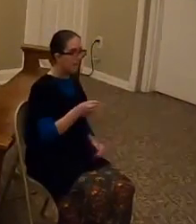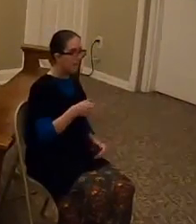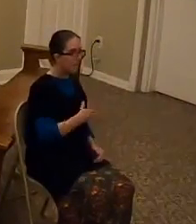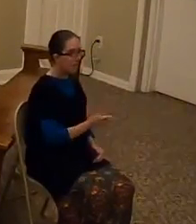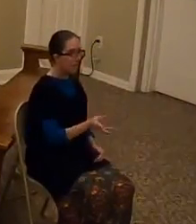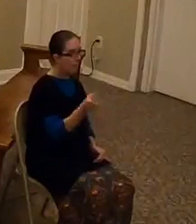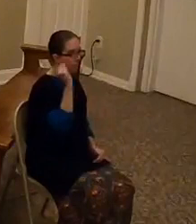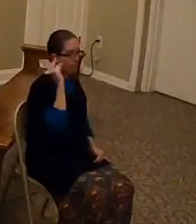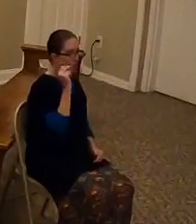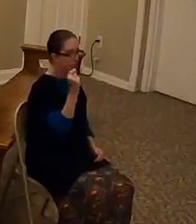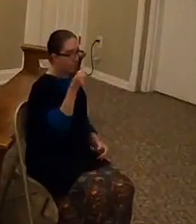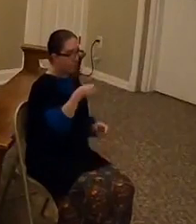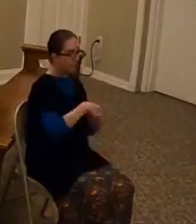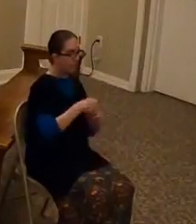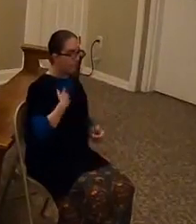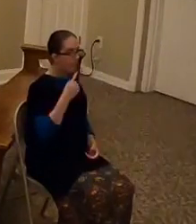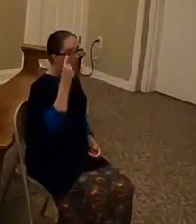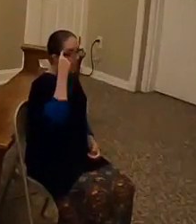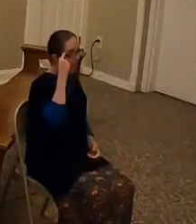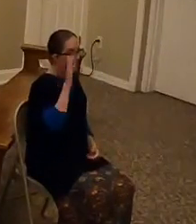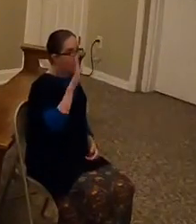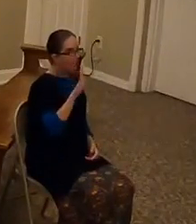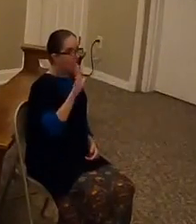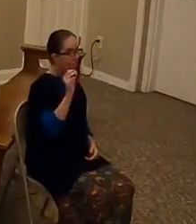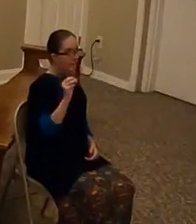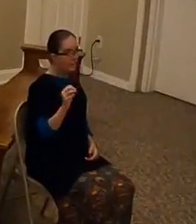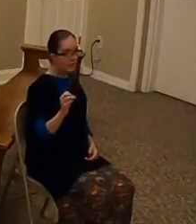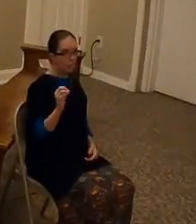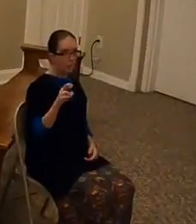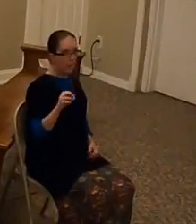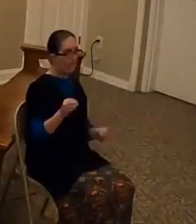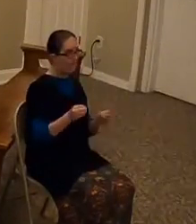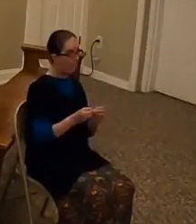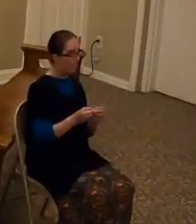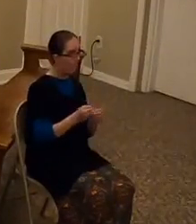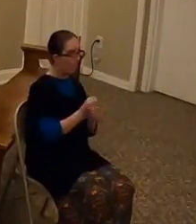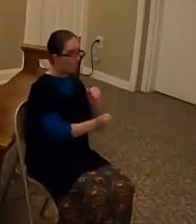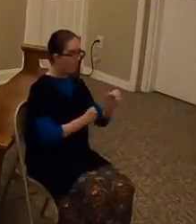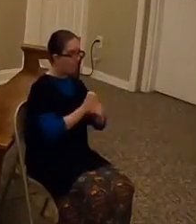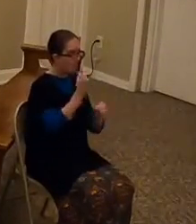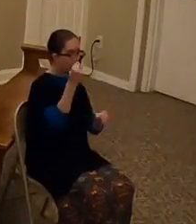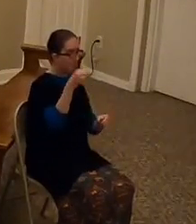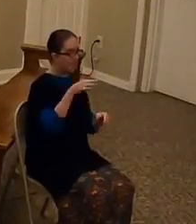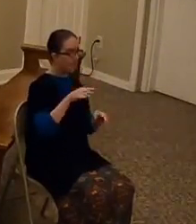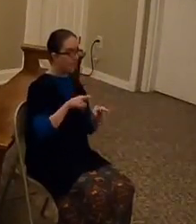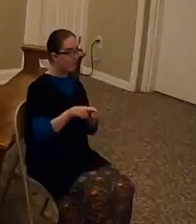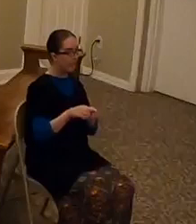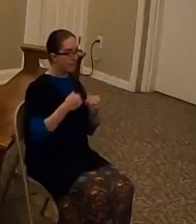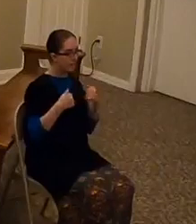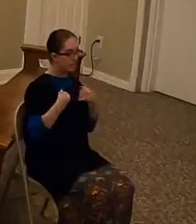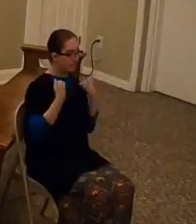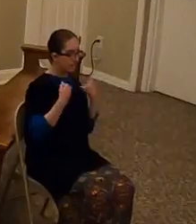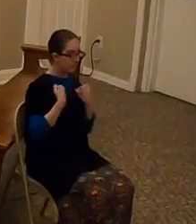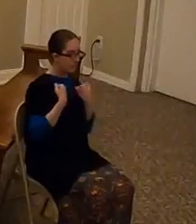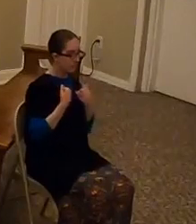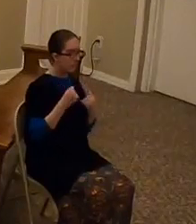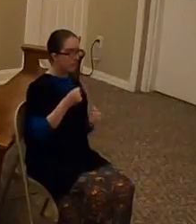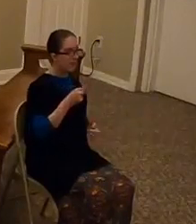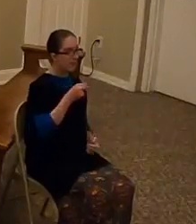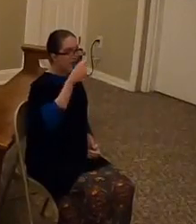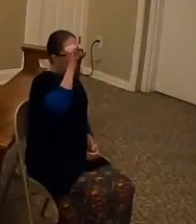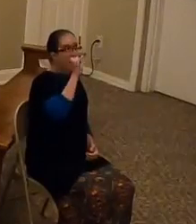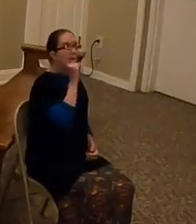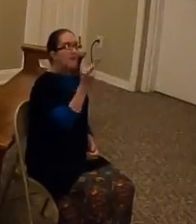something was clicked in my mind 50 plus years ago as a young teenager? That, you know what? He's coming back.